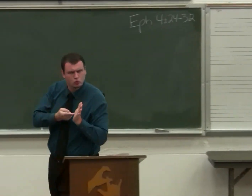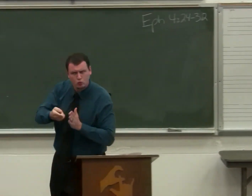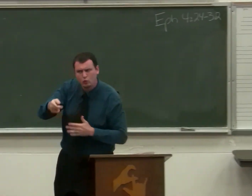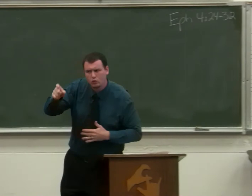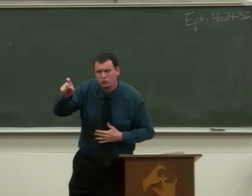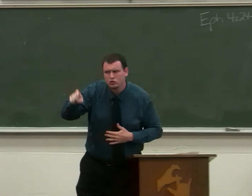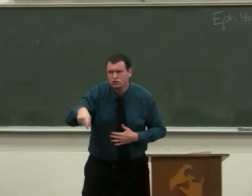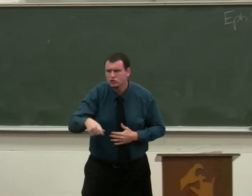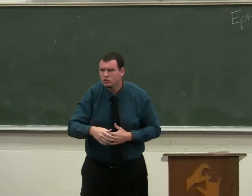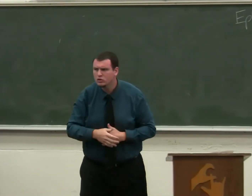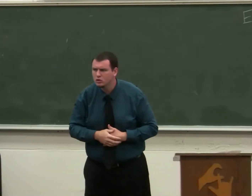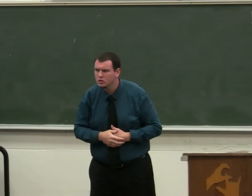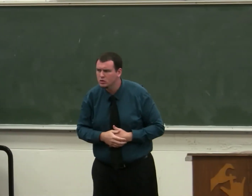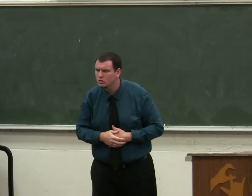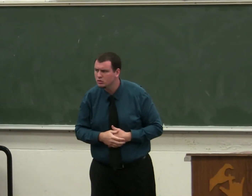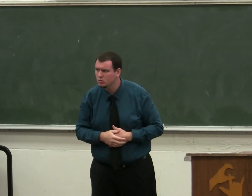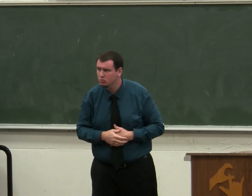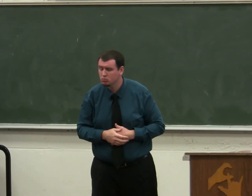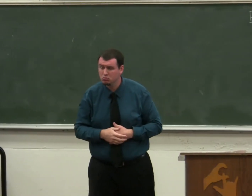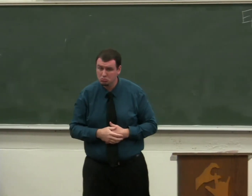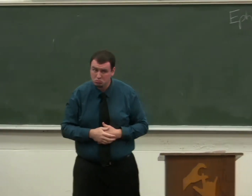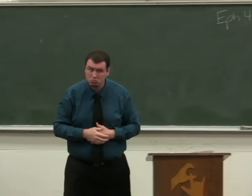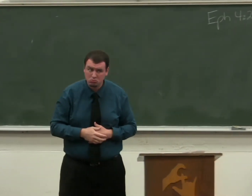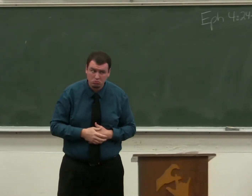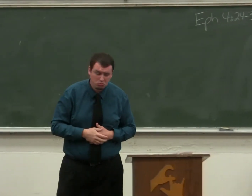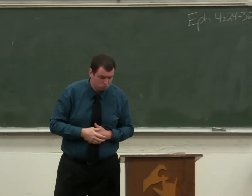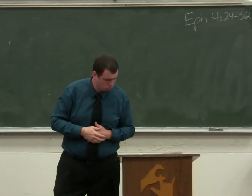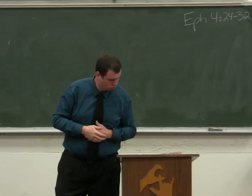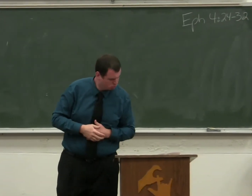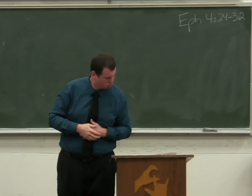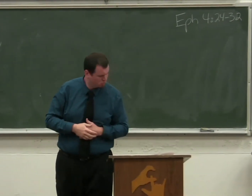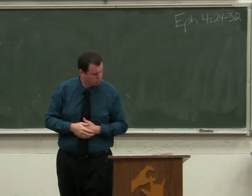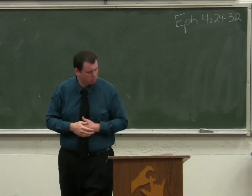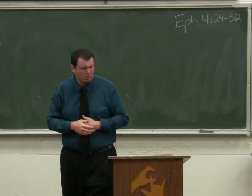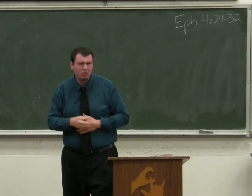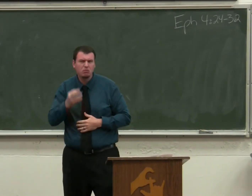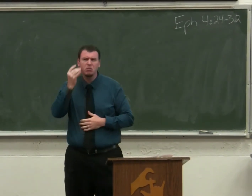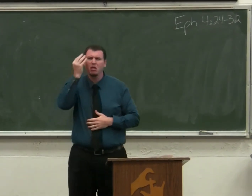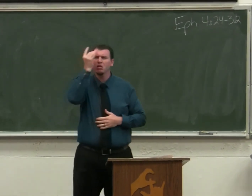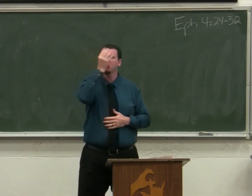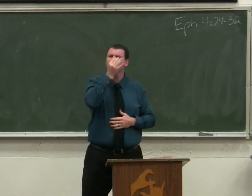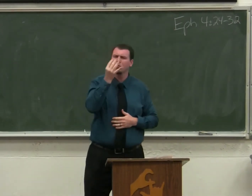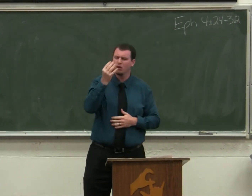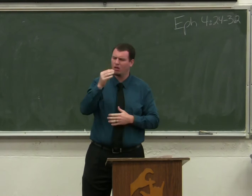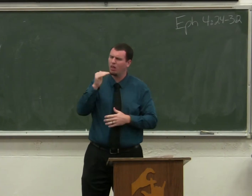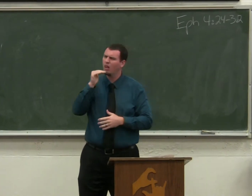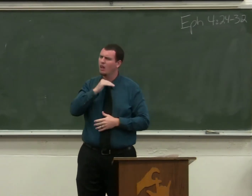Before, we would lie and we should change in telling the truth.